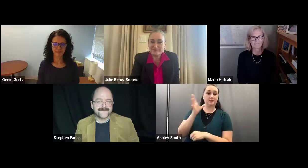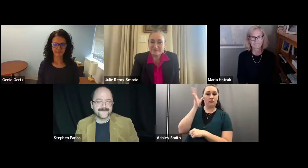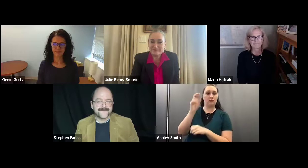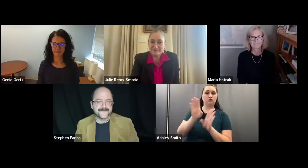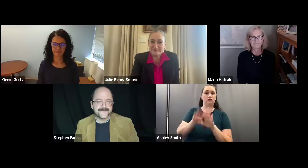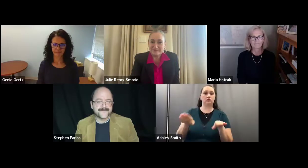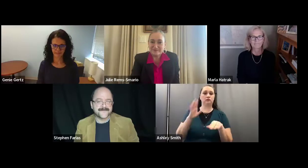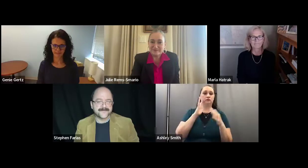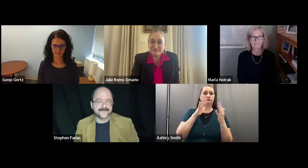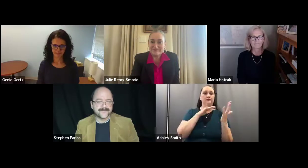who